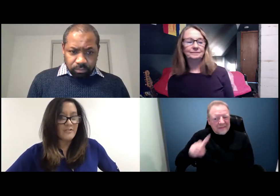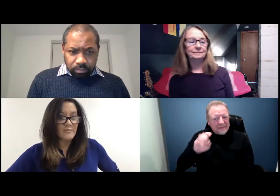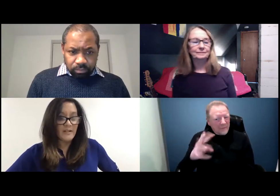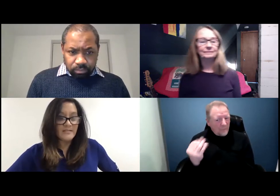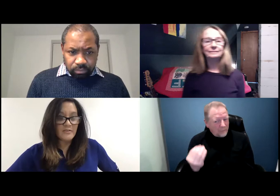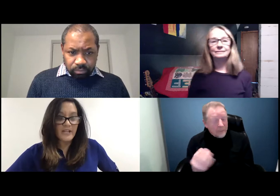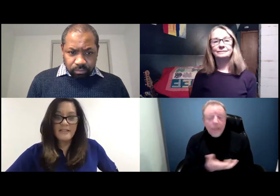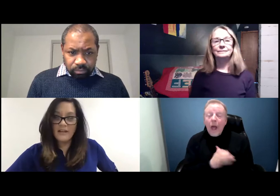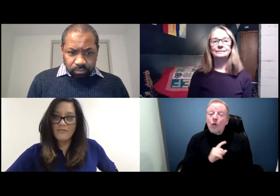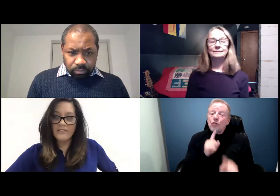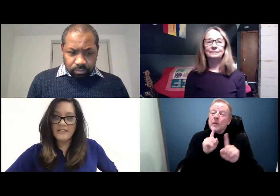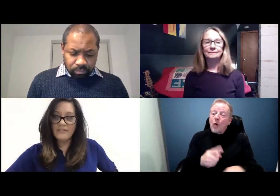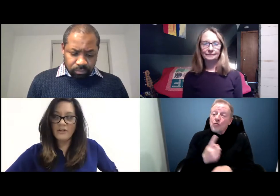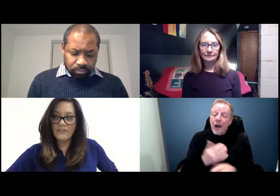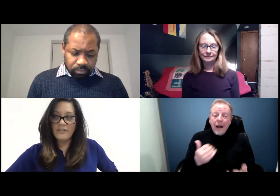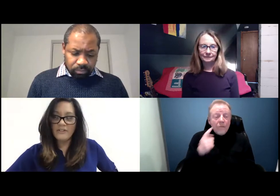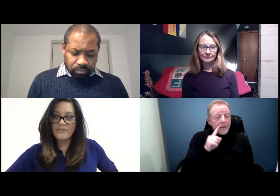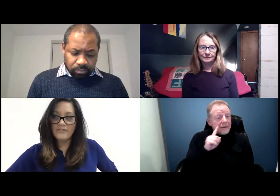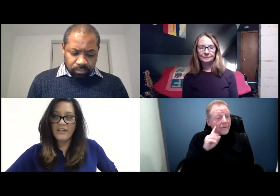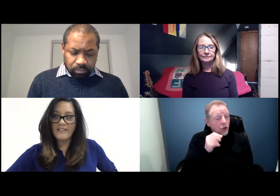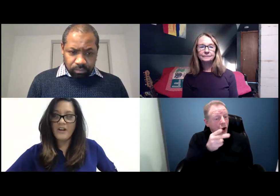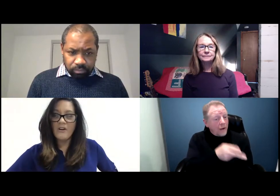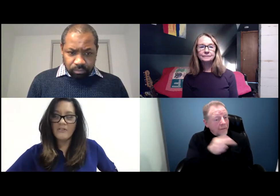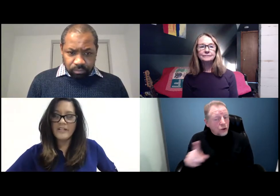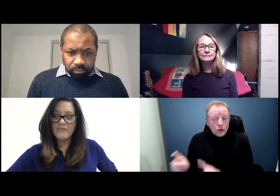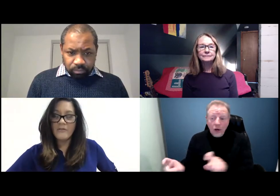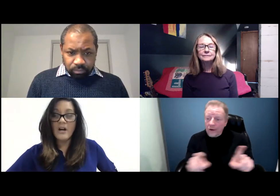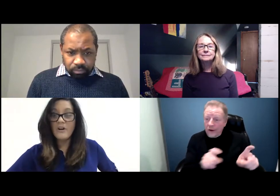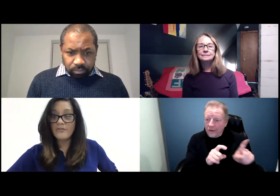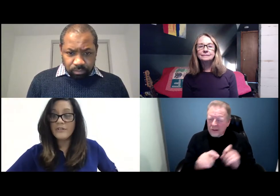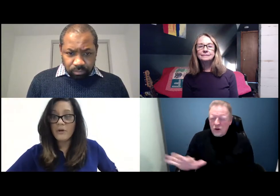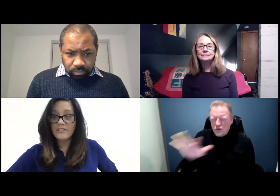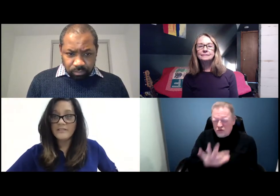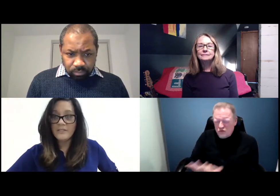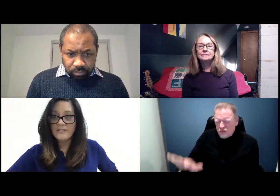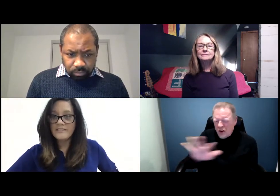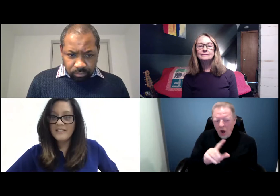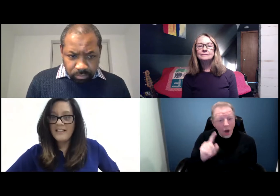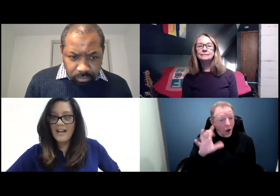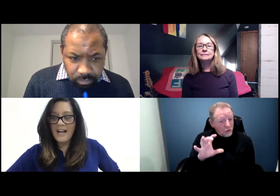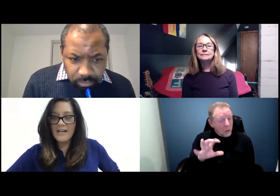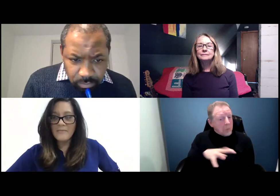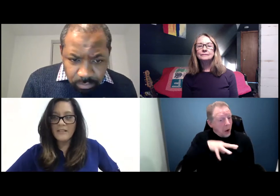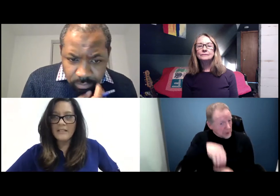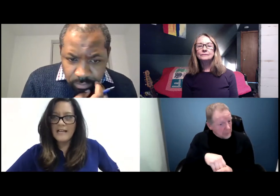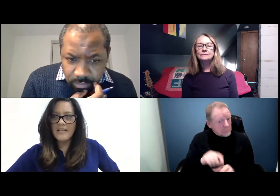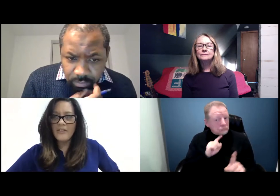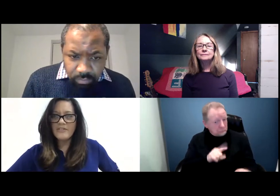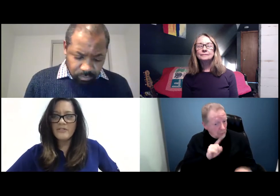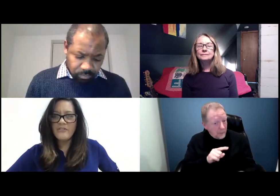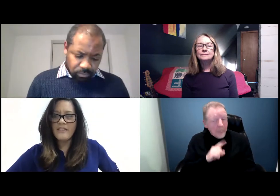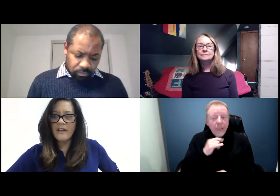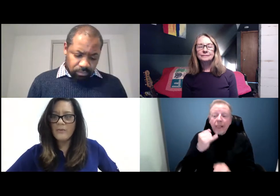Our responses right now for the deaf and hard of hearing survey is hovering around 100 participants. The last